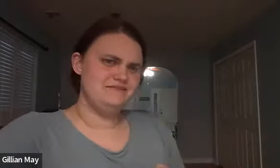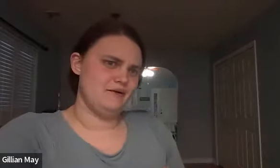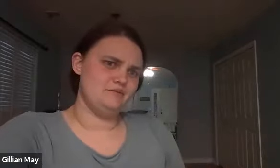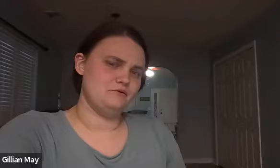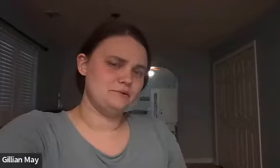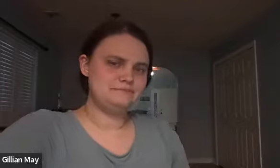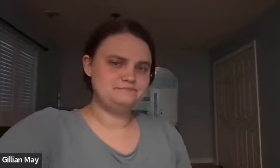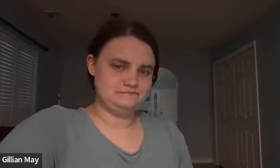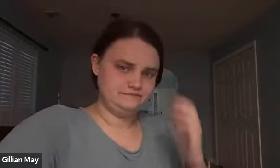done that one before.